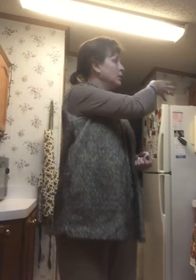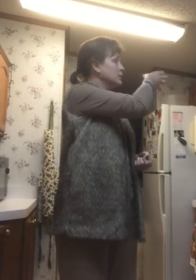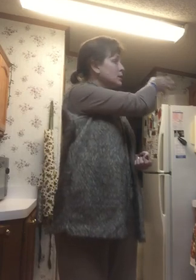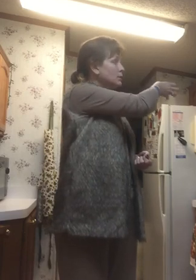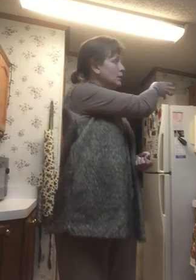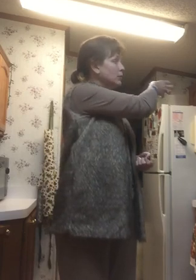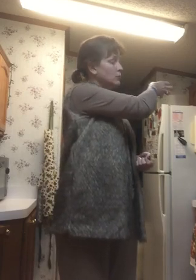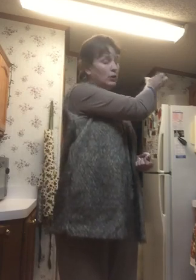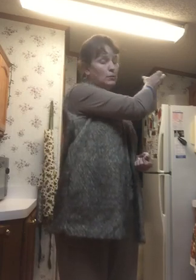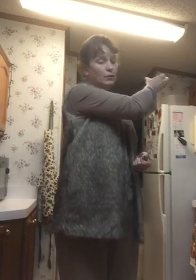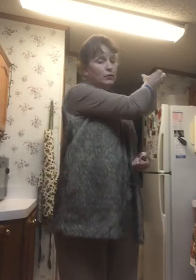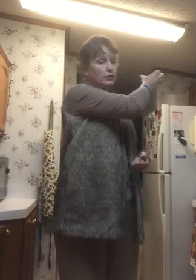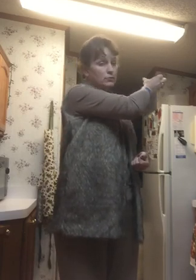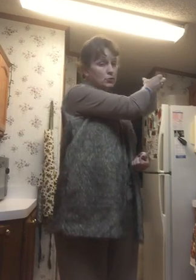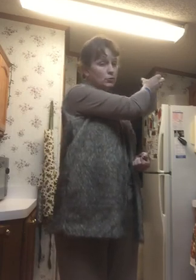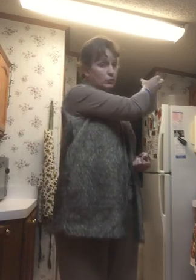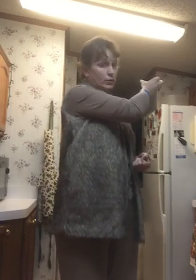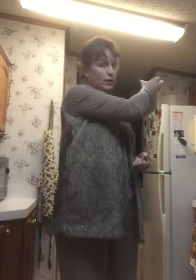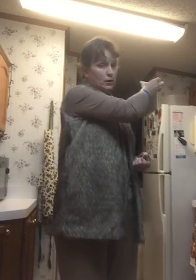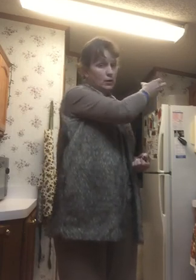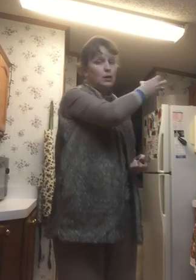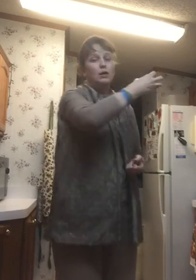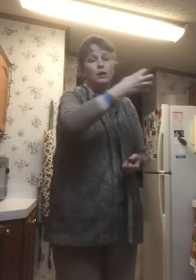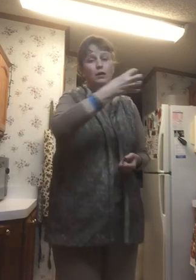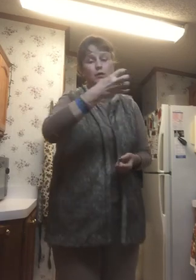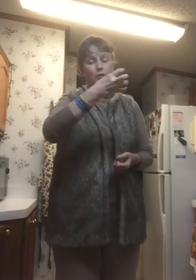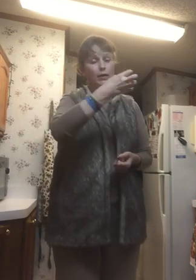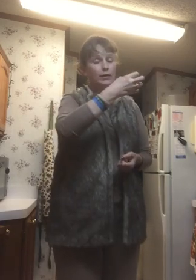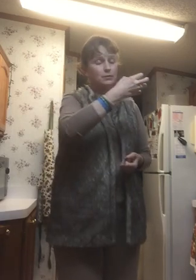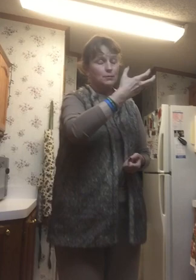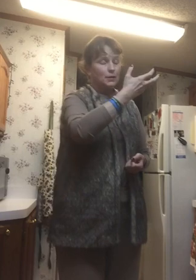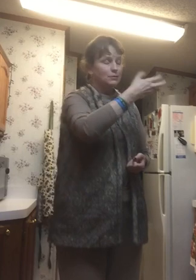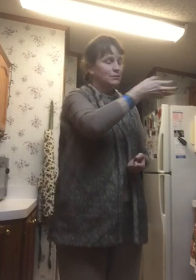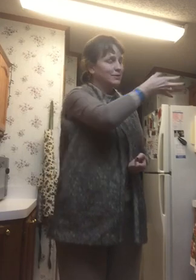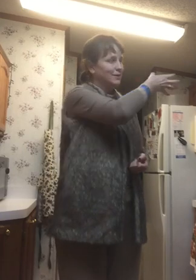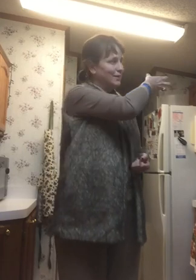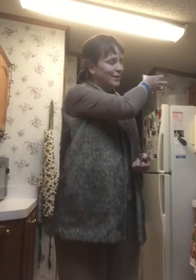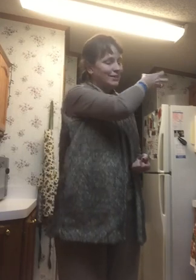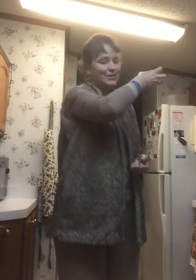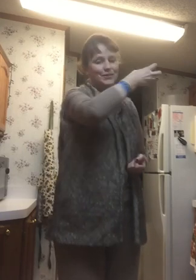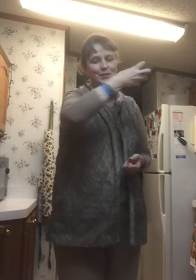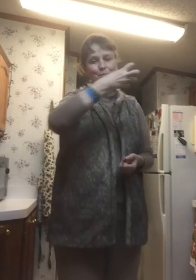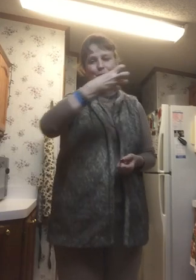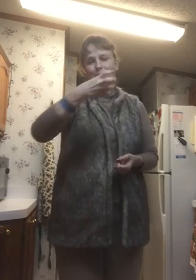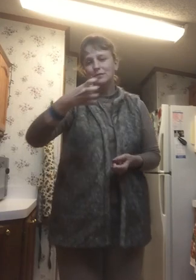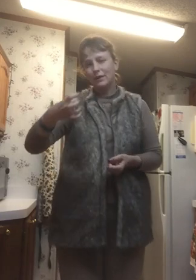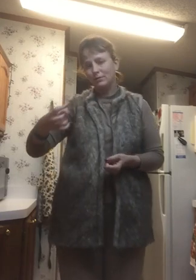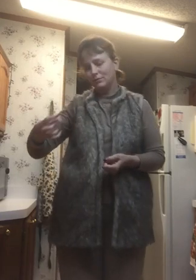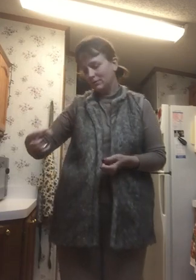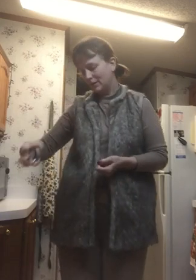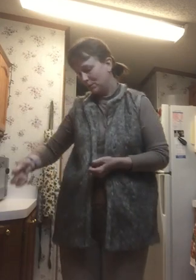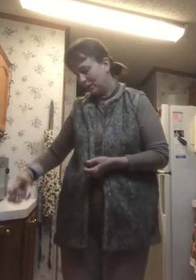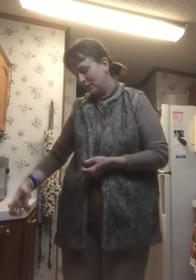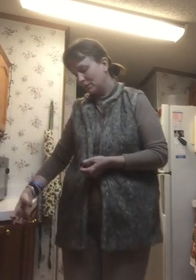the seatbelt above your left shoulder, right? Correct? I mean, and then you're going to bring it down and put it in the